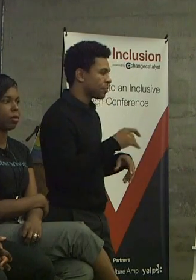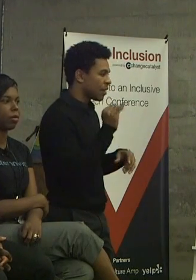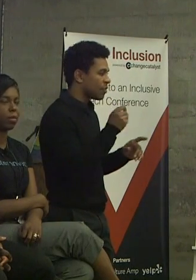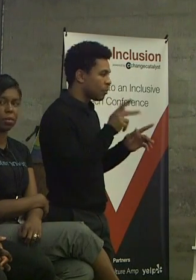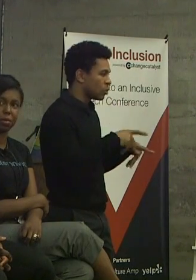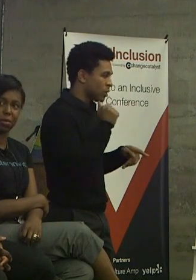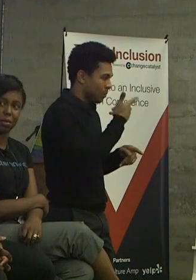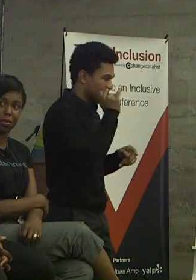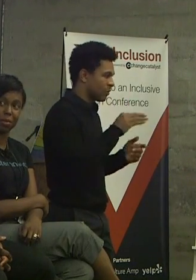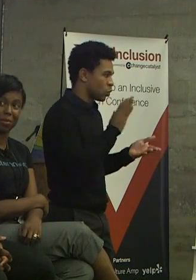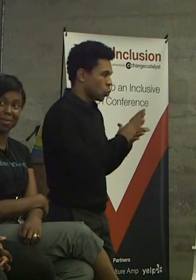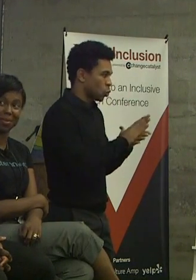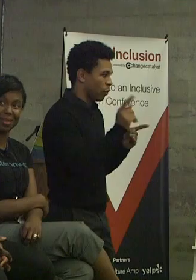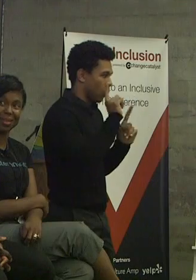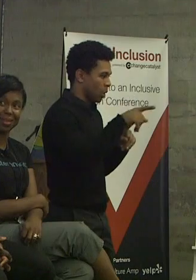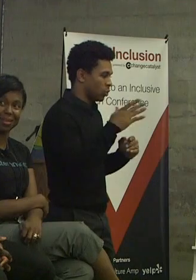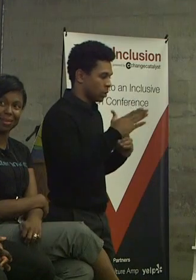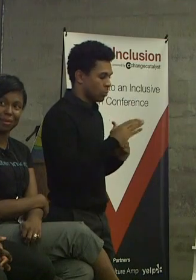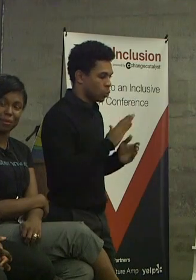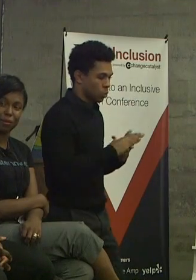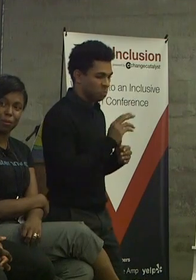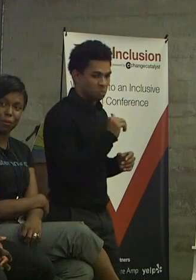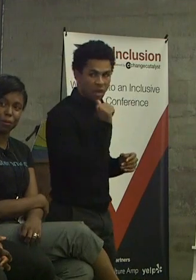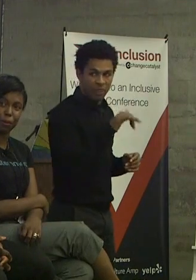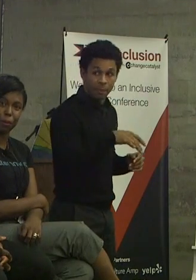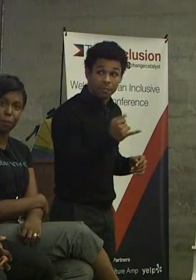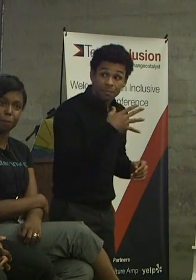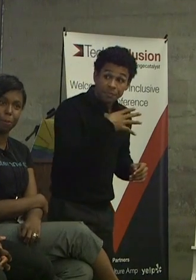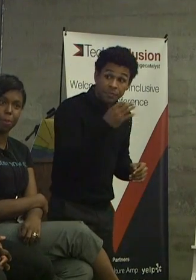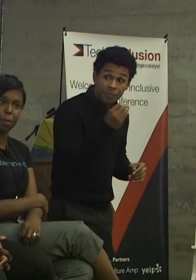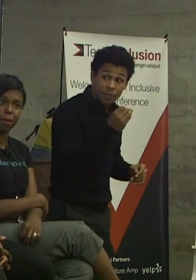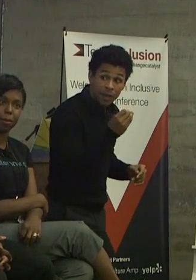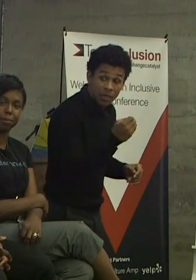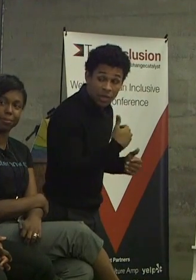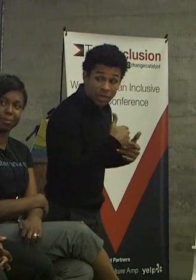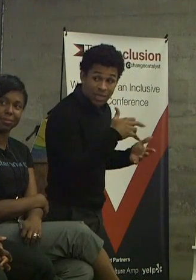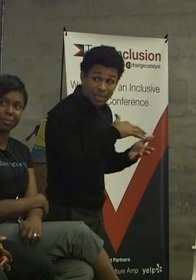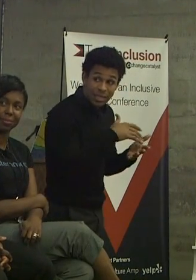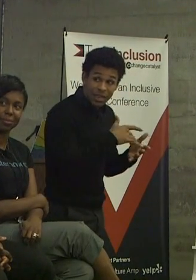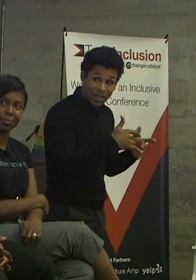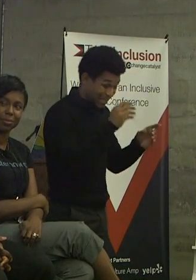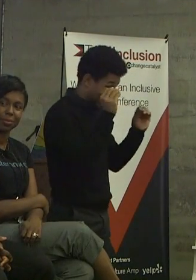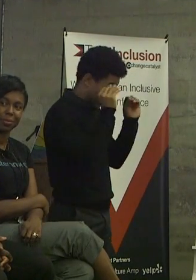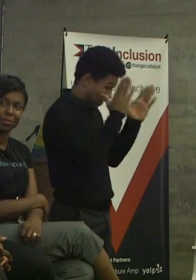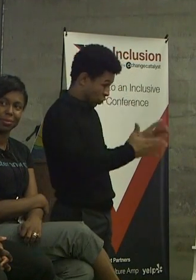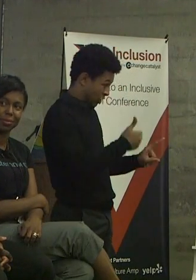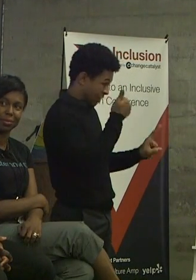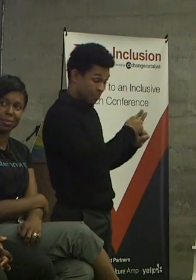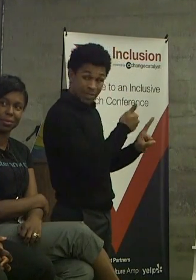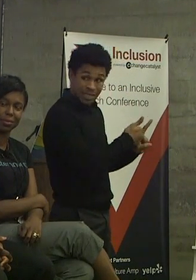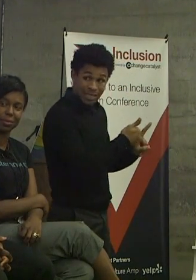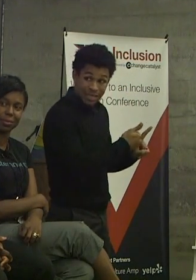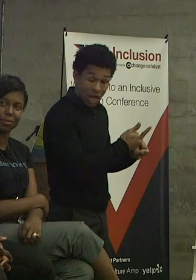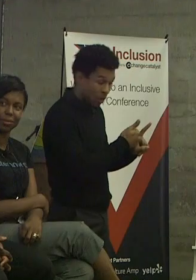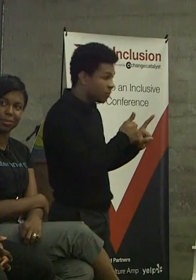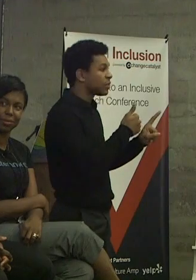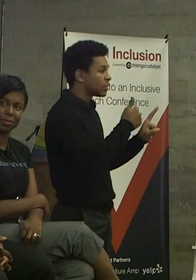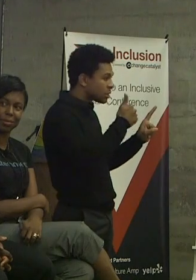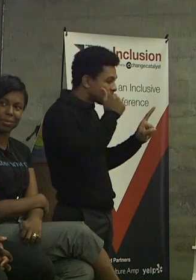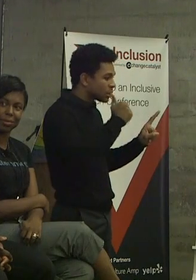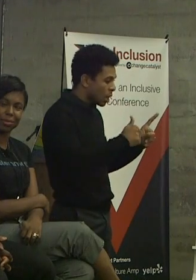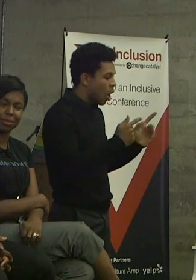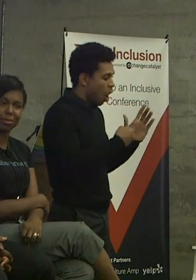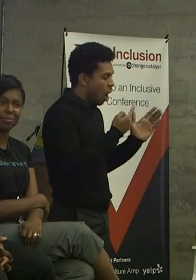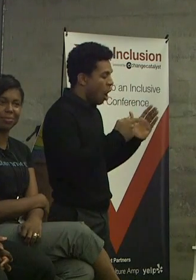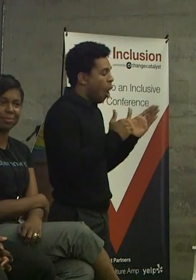like a whole study done that teachers themselves grade girls' test lower if they know